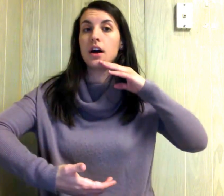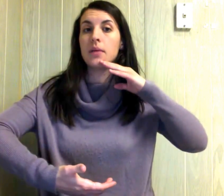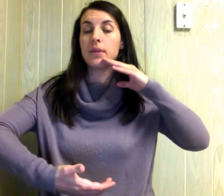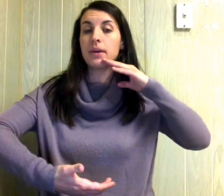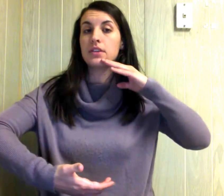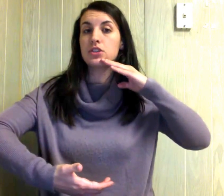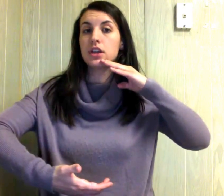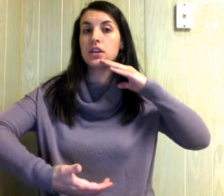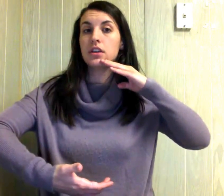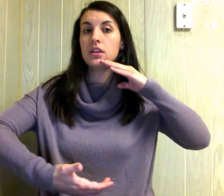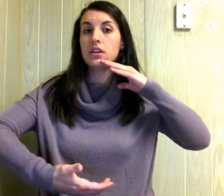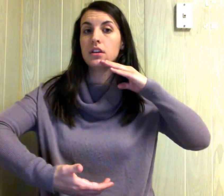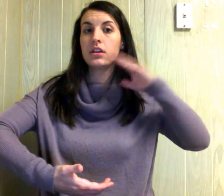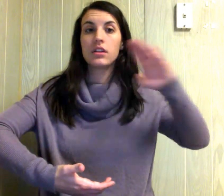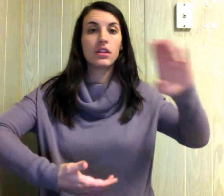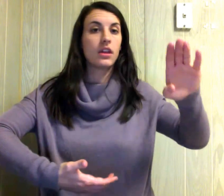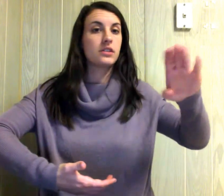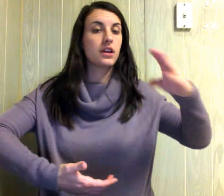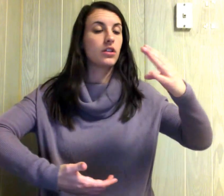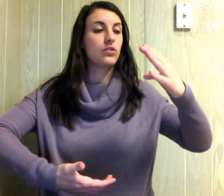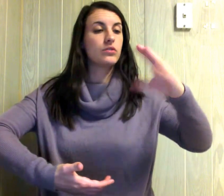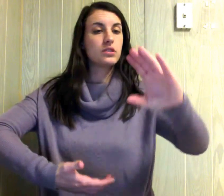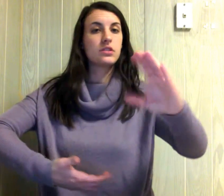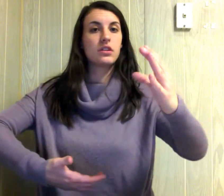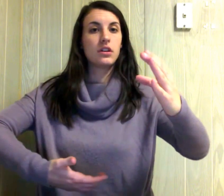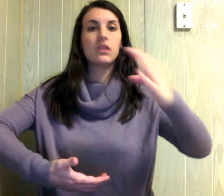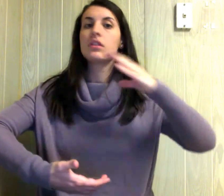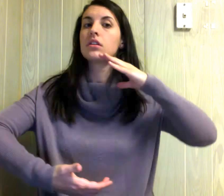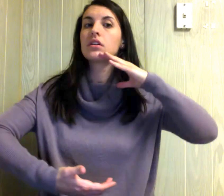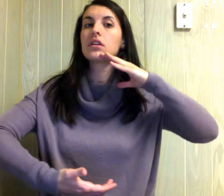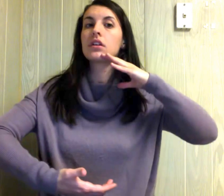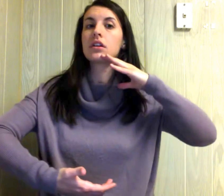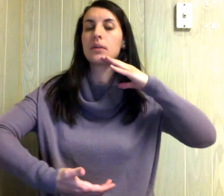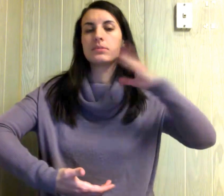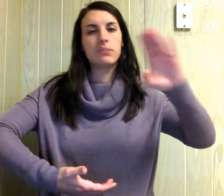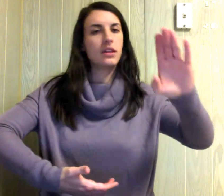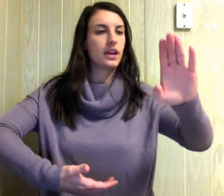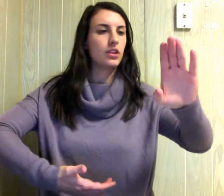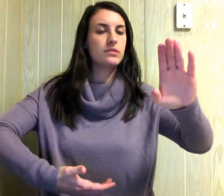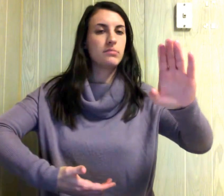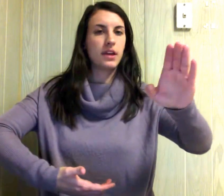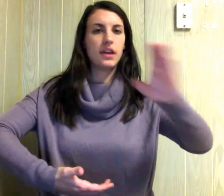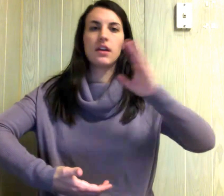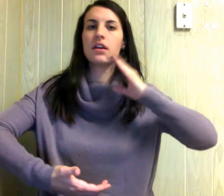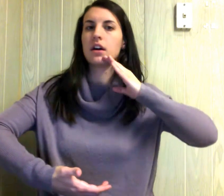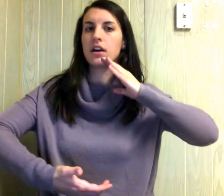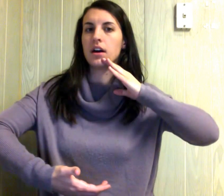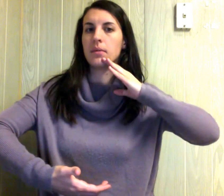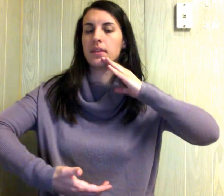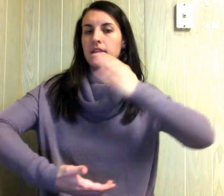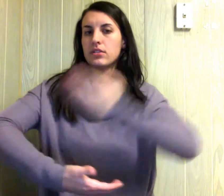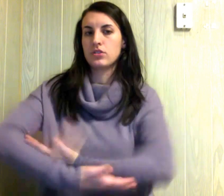right by the chin as like a loose like a loose B. And then daughter.